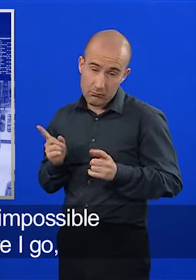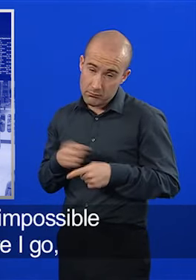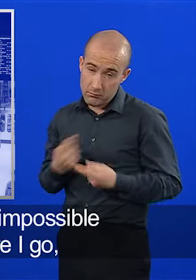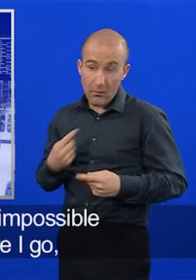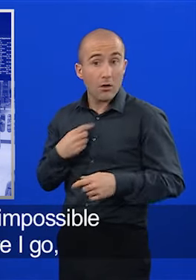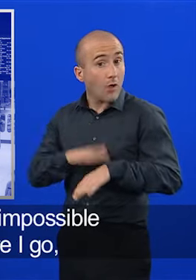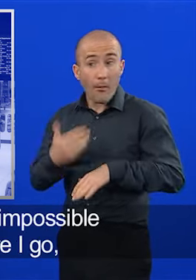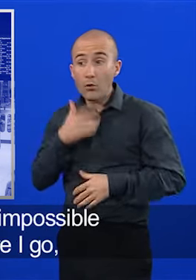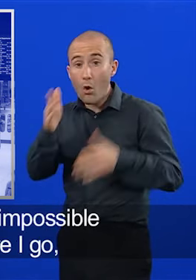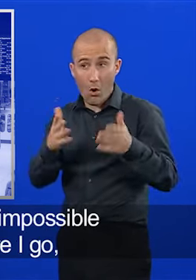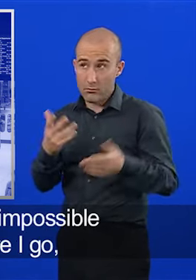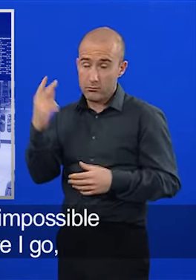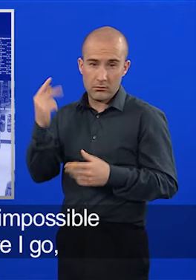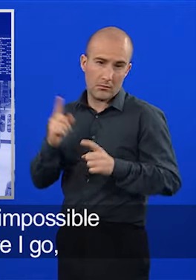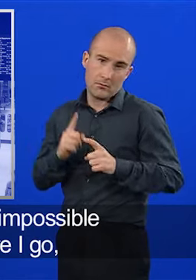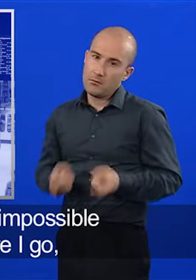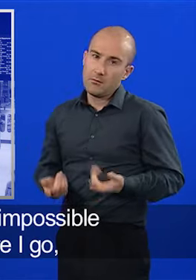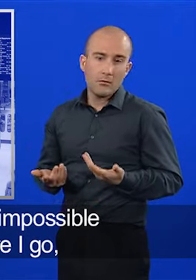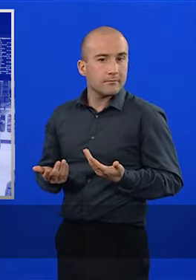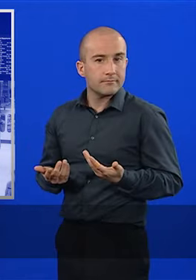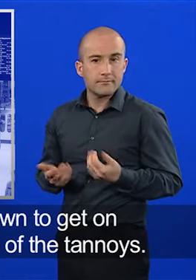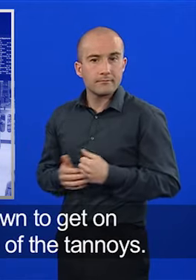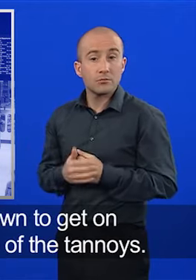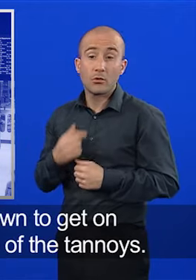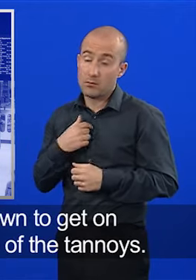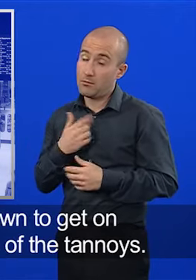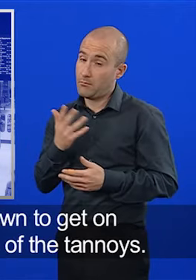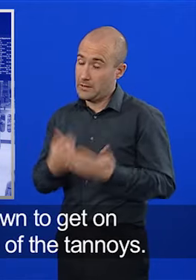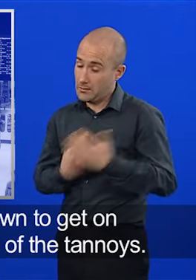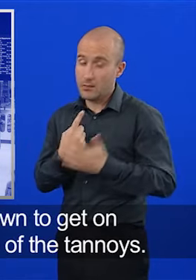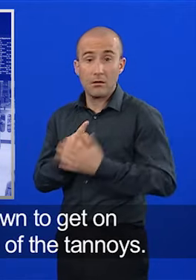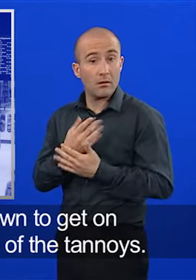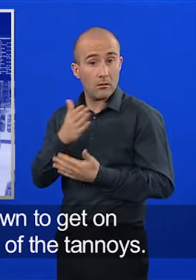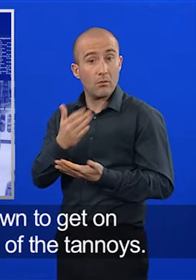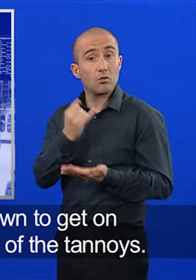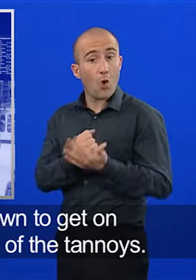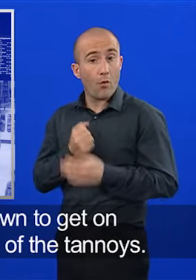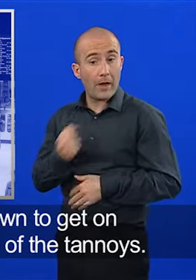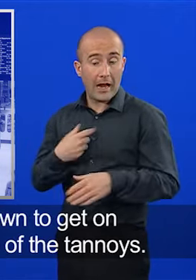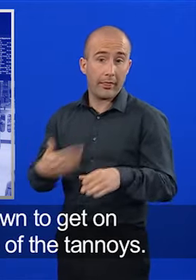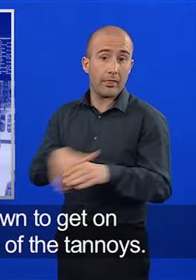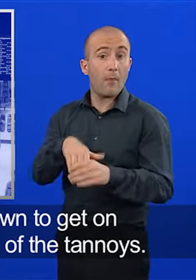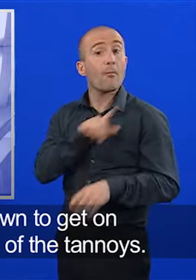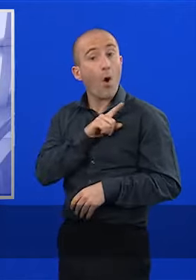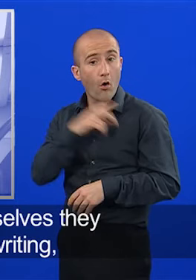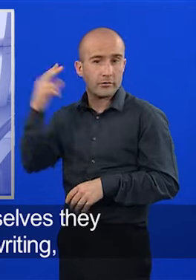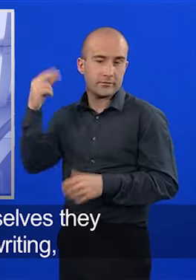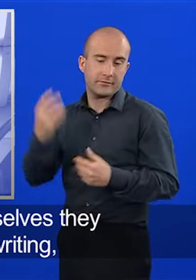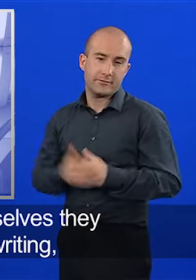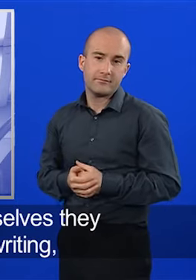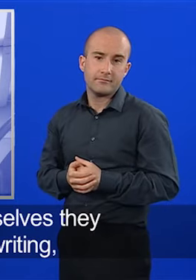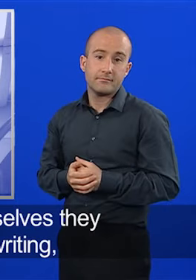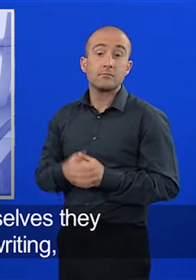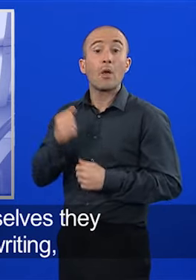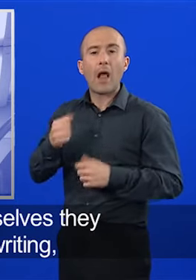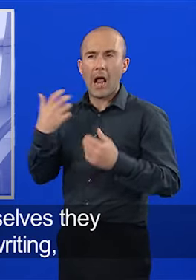that's virtually impossible no matter where I go. I have been known to get on the wrong train because of the tannoys. On the train